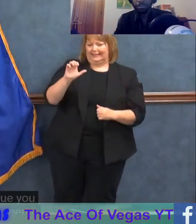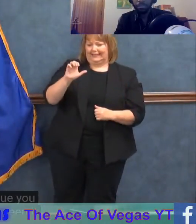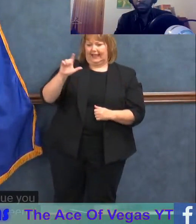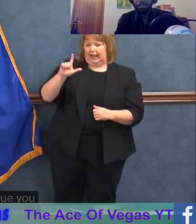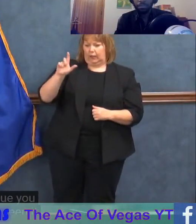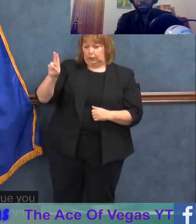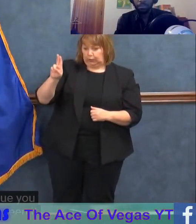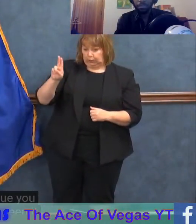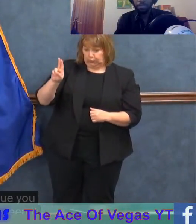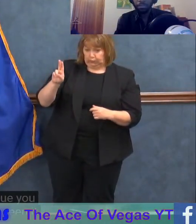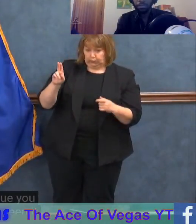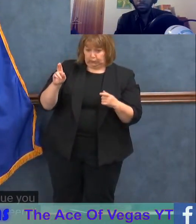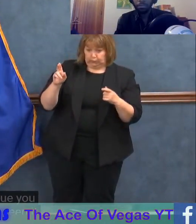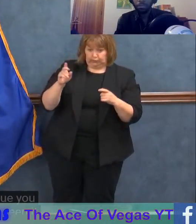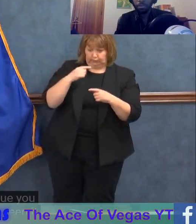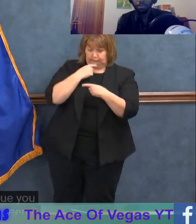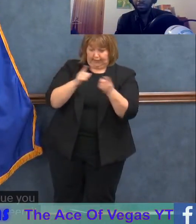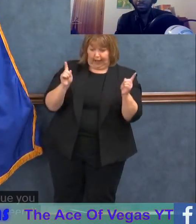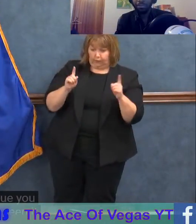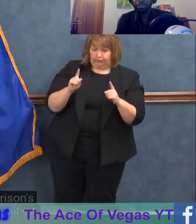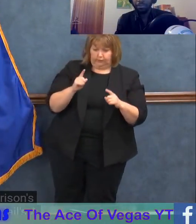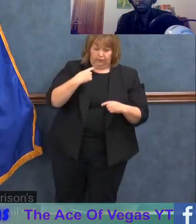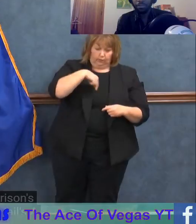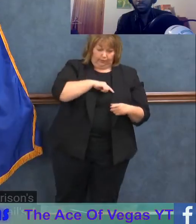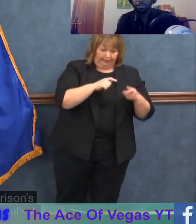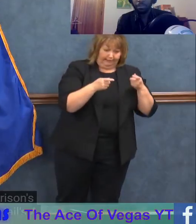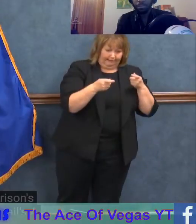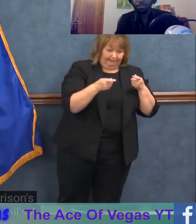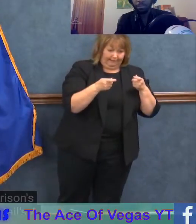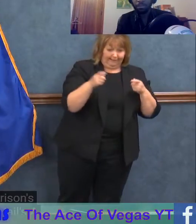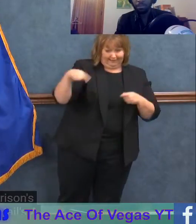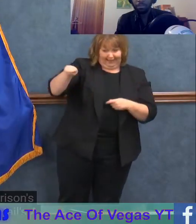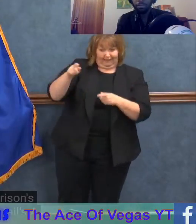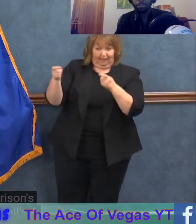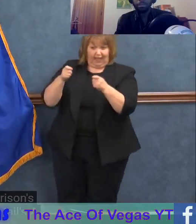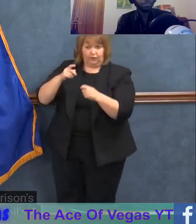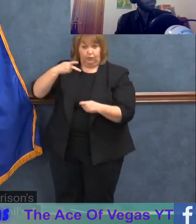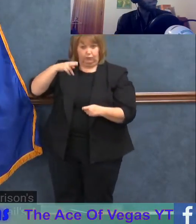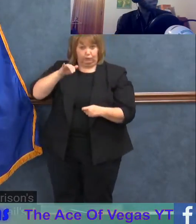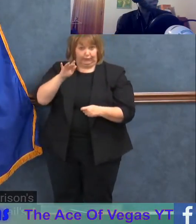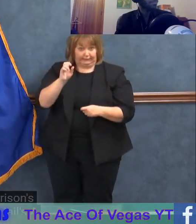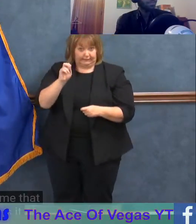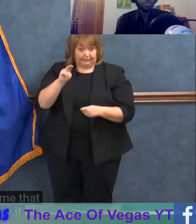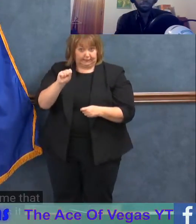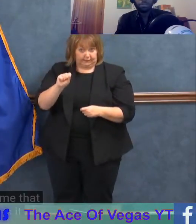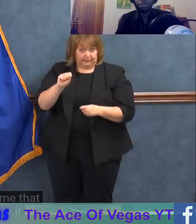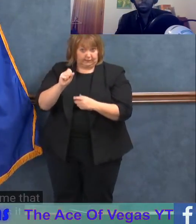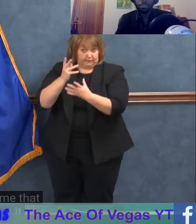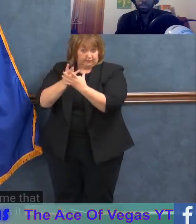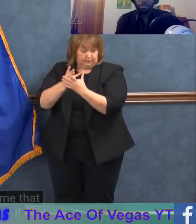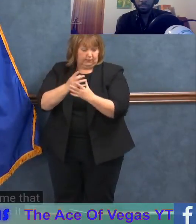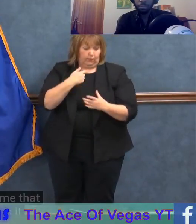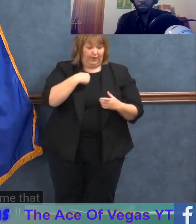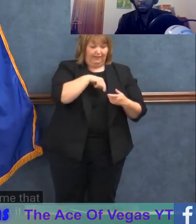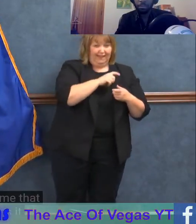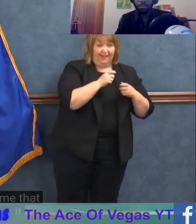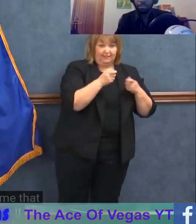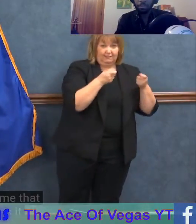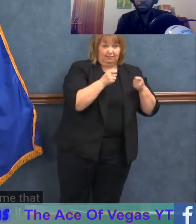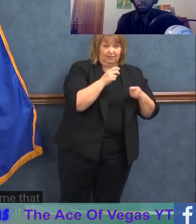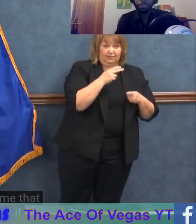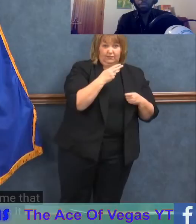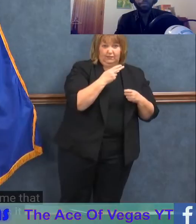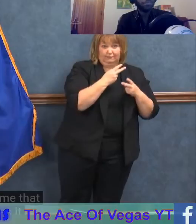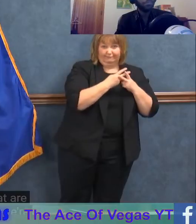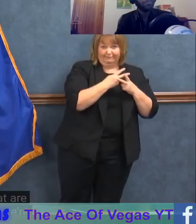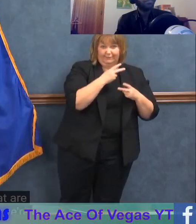the detention centers. I assume that they're taking action as it relates to the folks that are incarcerated there, but we're